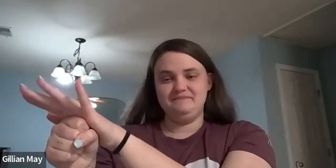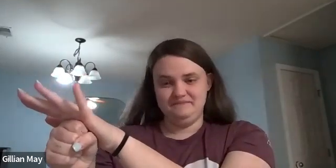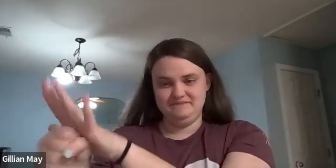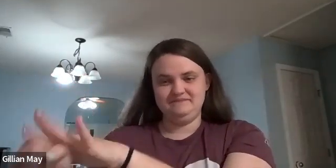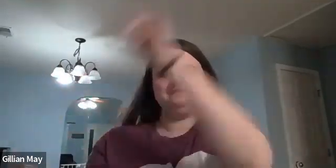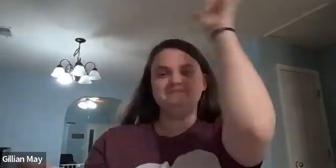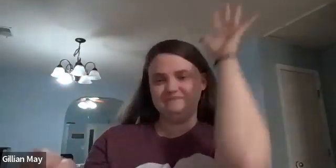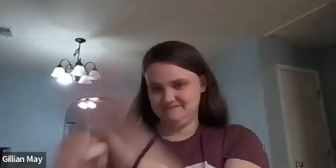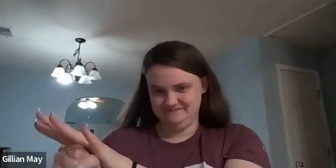And